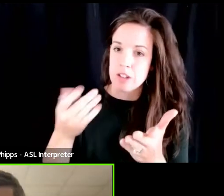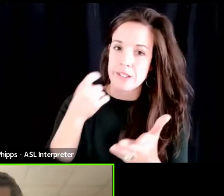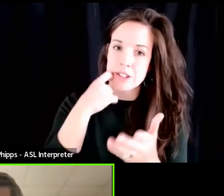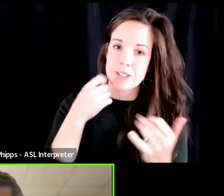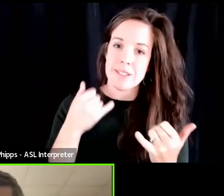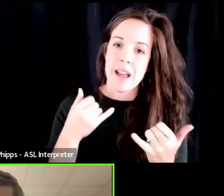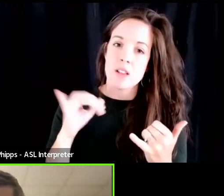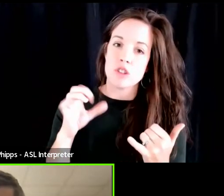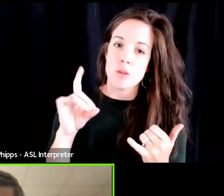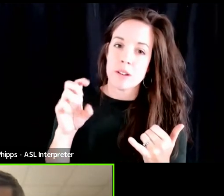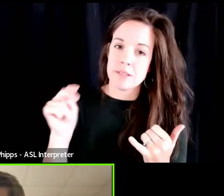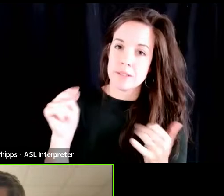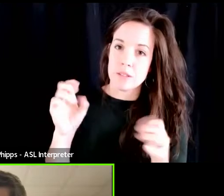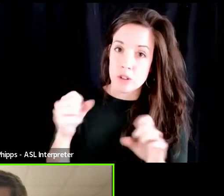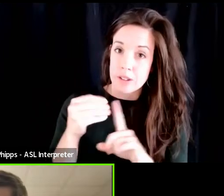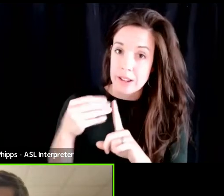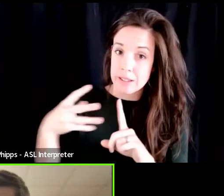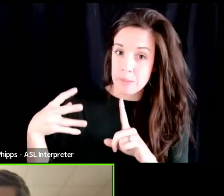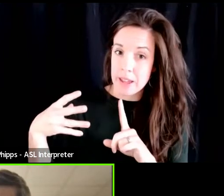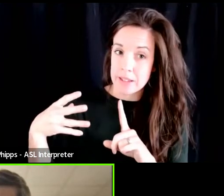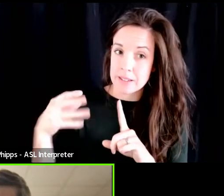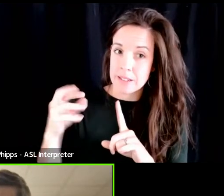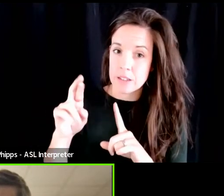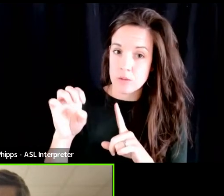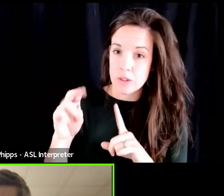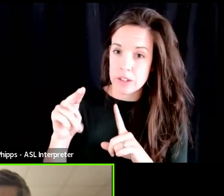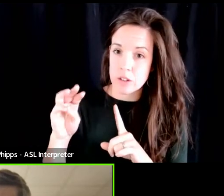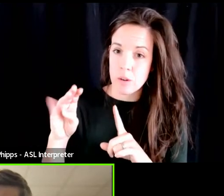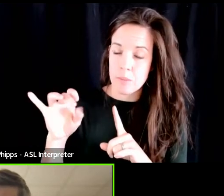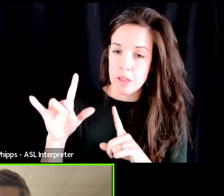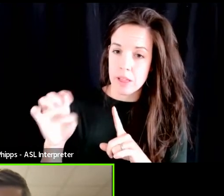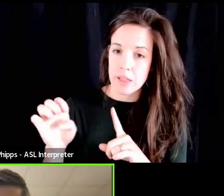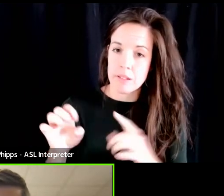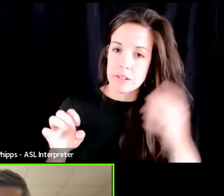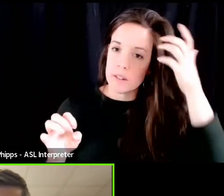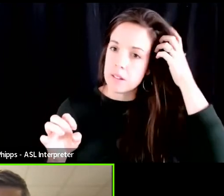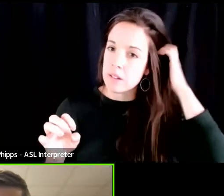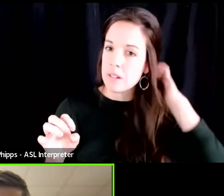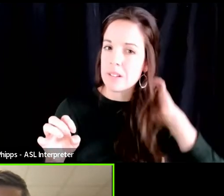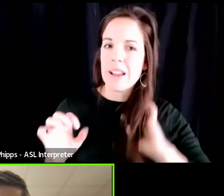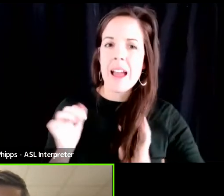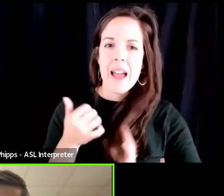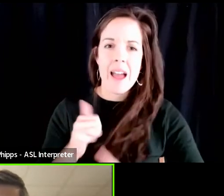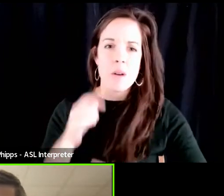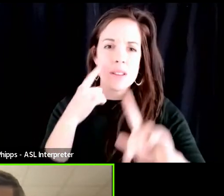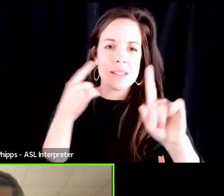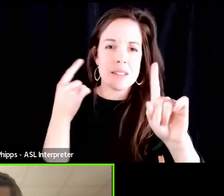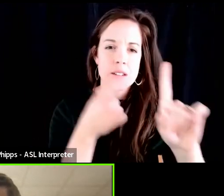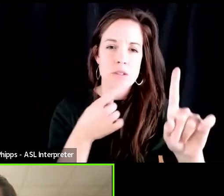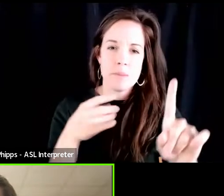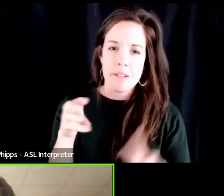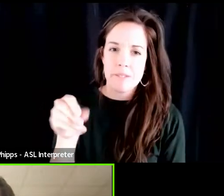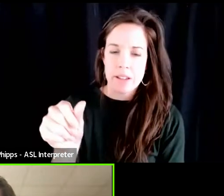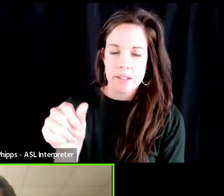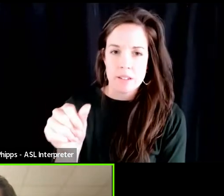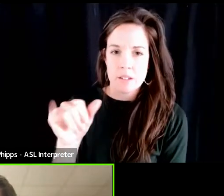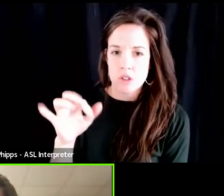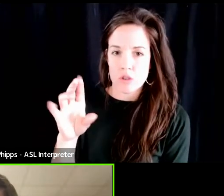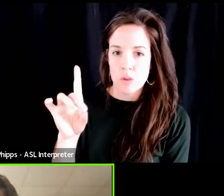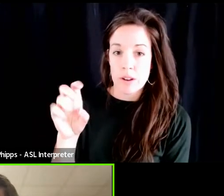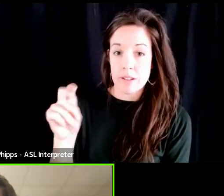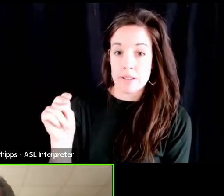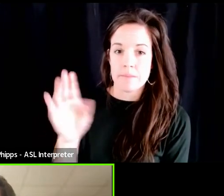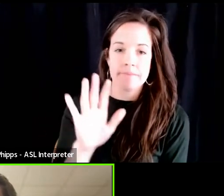could expand its renewable generation. How are these initiatives being funded? I mean, if Jordan was to, for